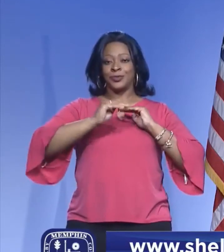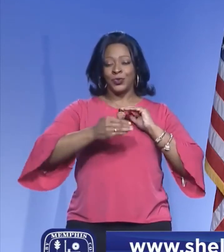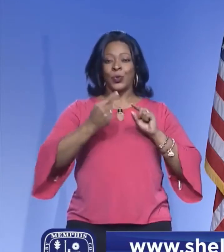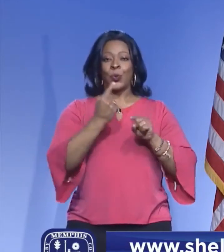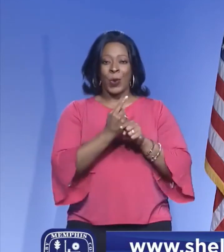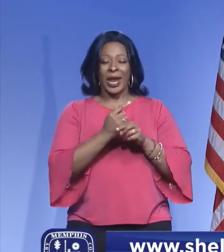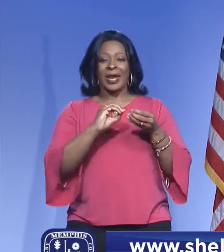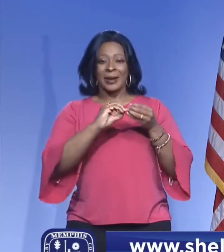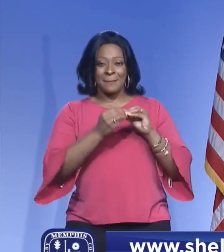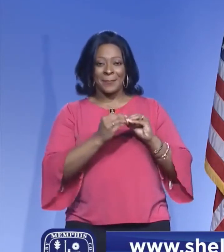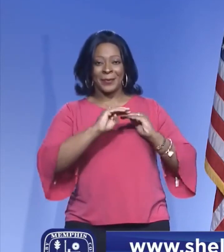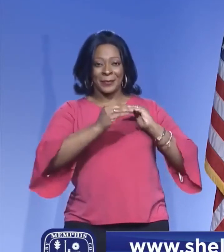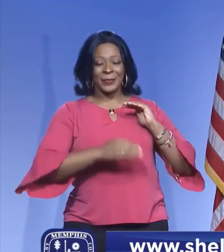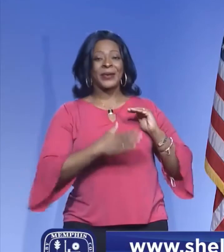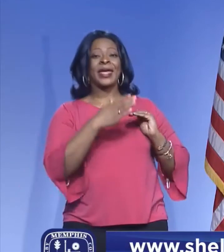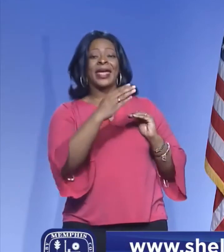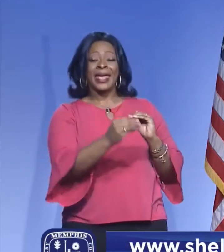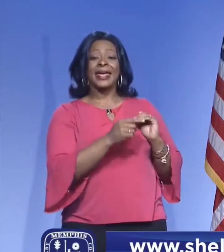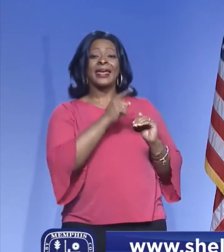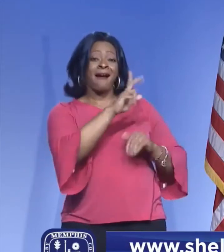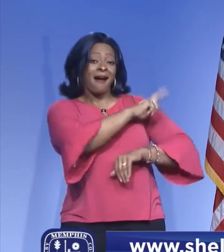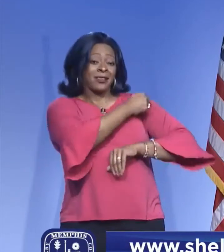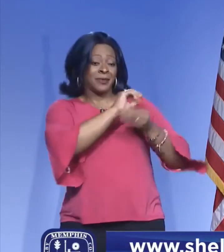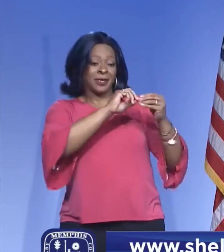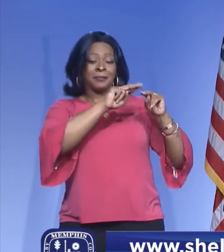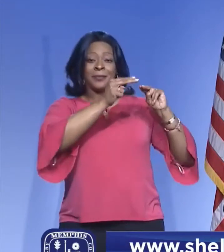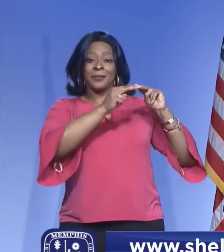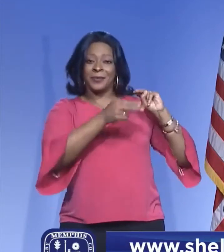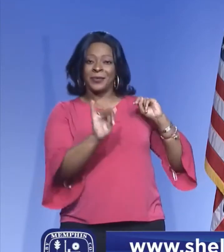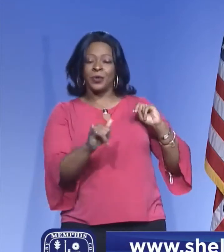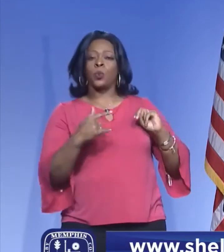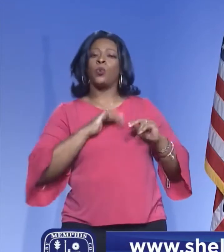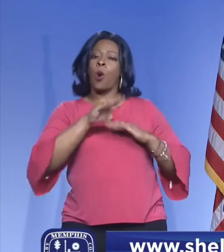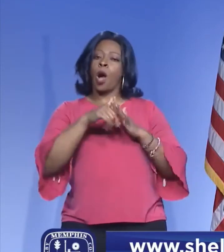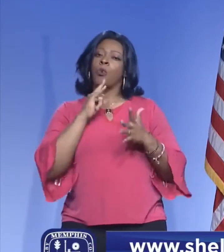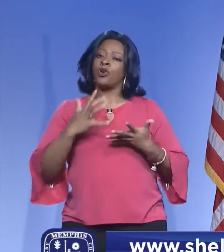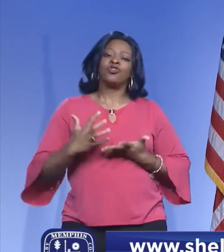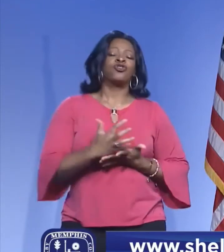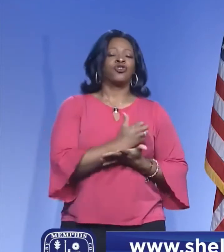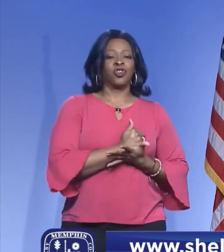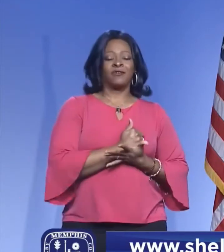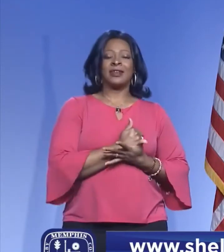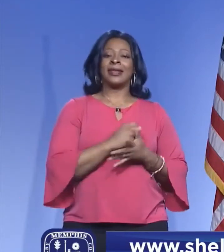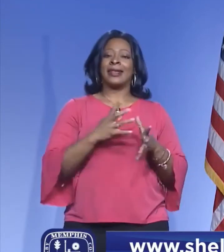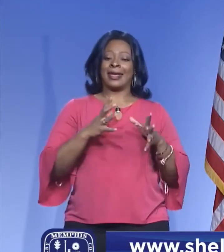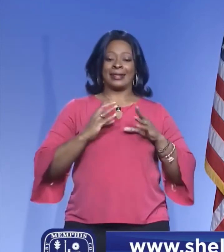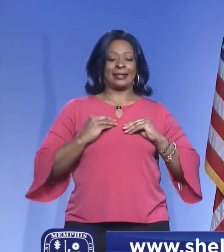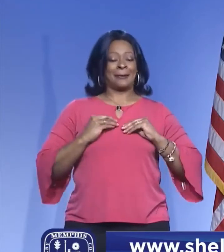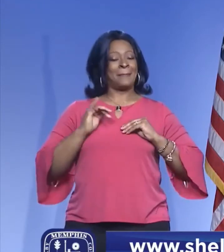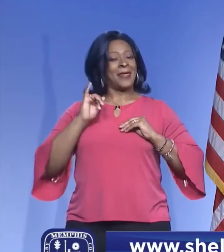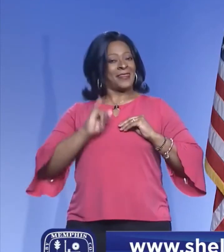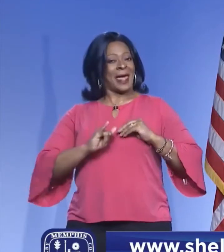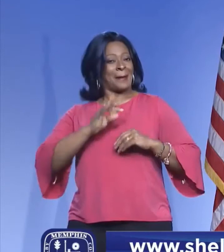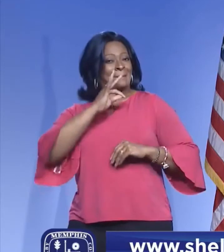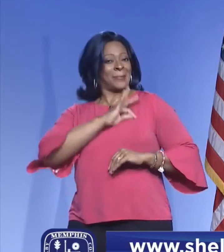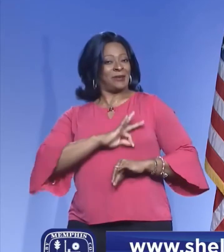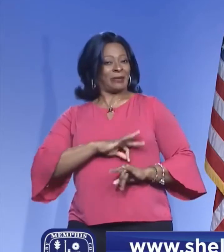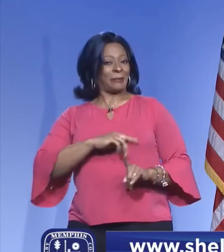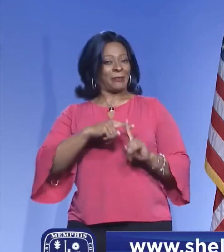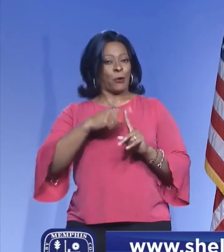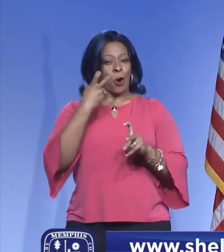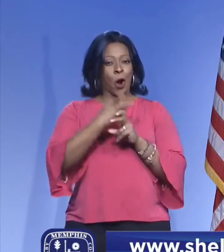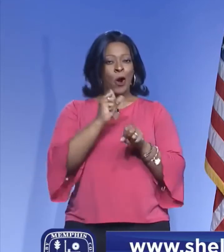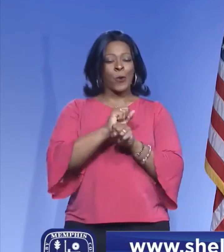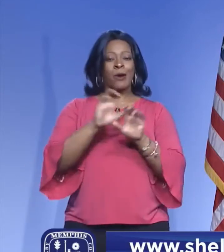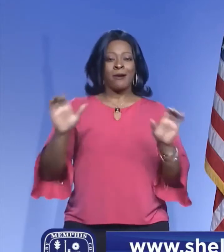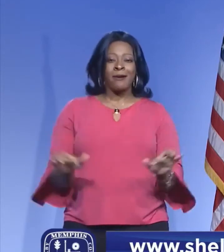hospital. And I think that we all deserve to reap the rewards of the hard work that a lot of people